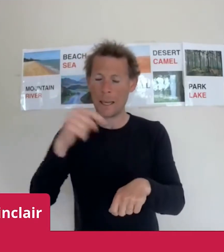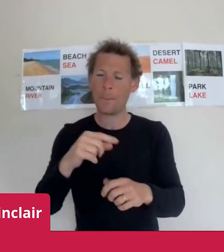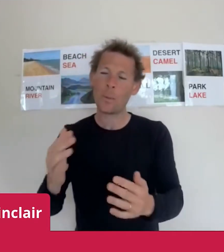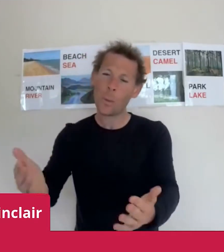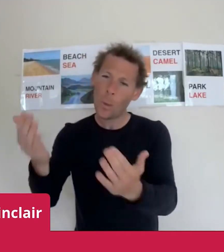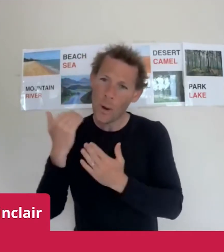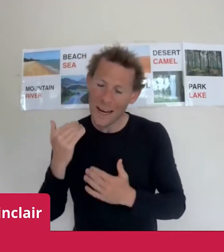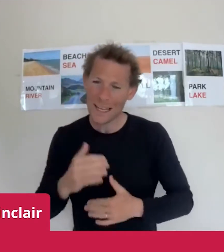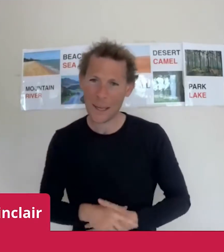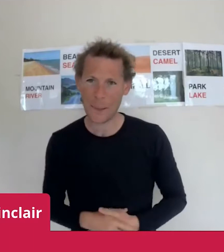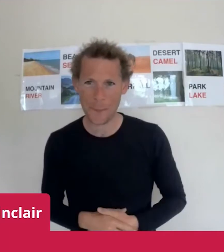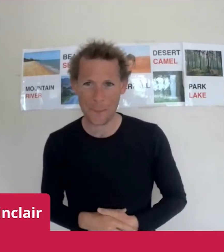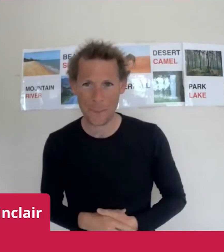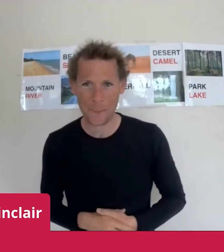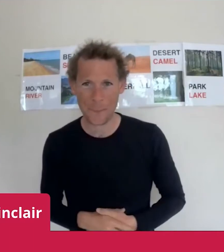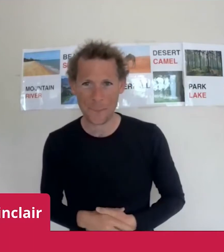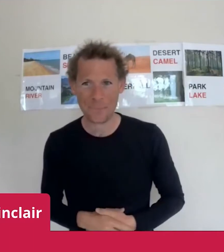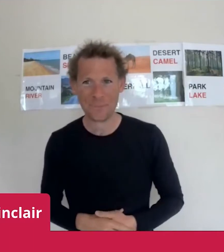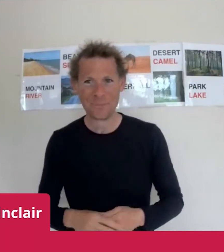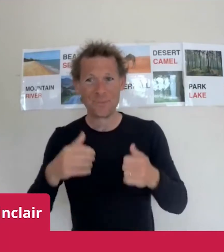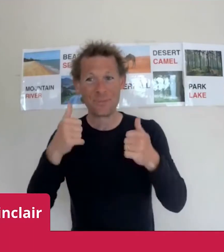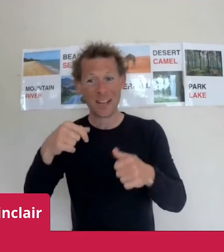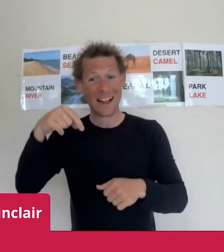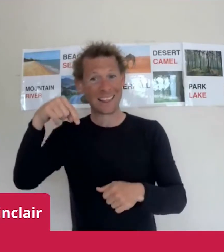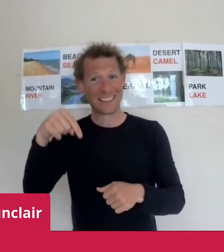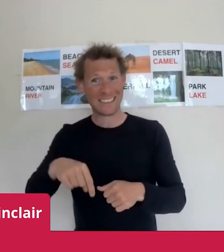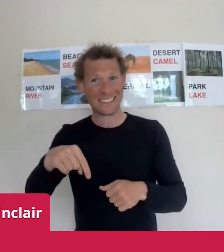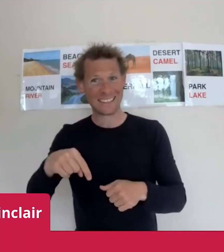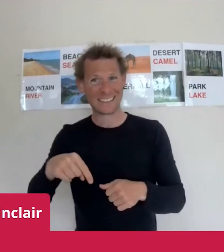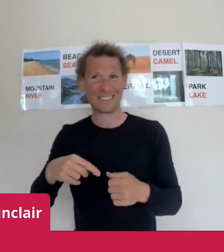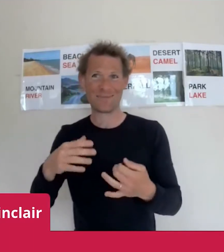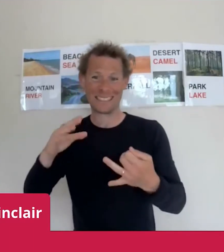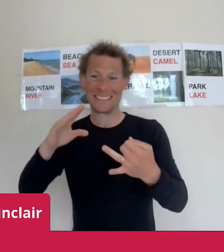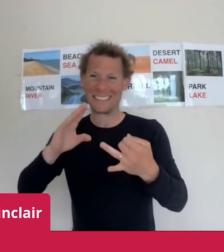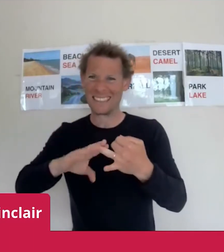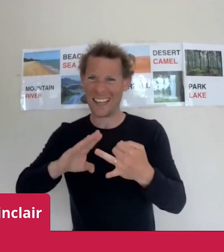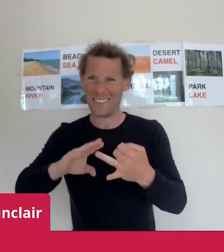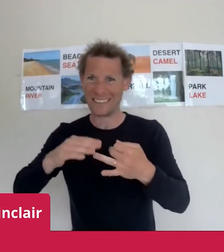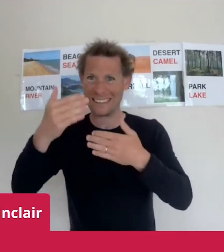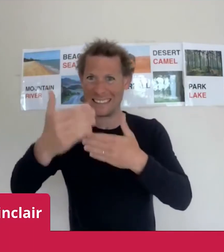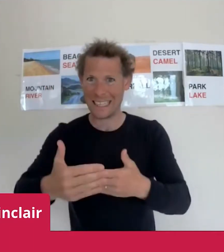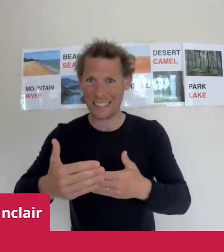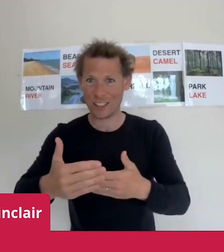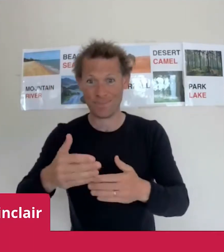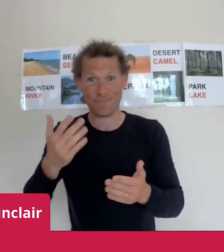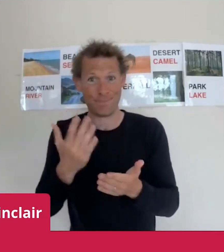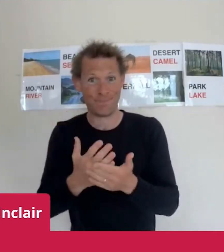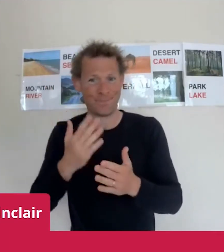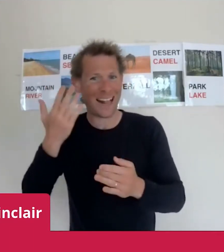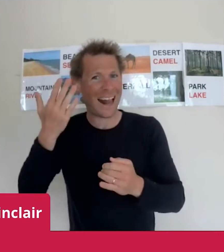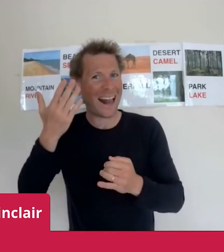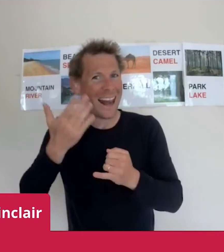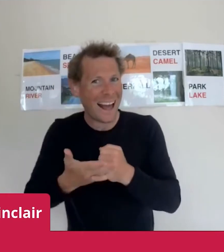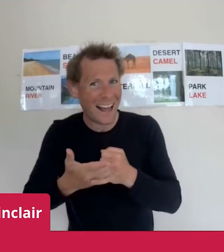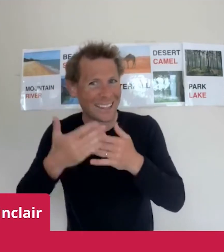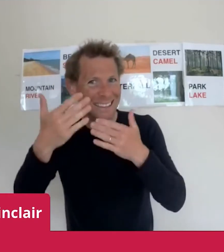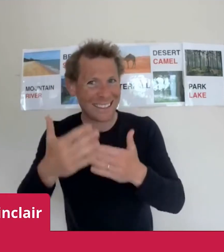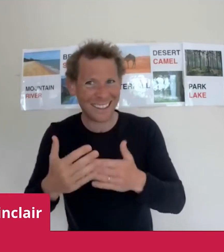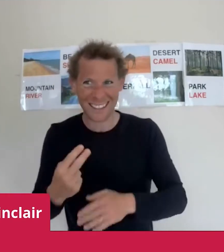So, for those of you who it's your first time, welcome to our session. This is actually our seventh session,